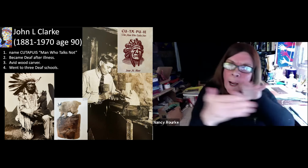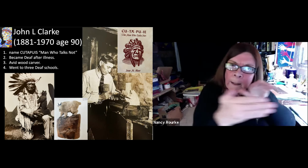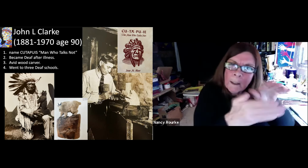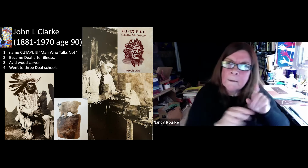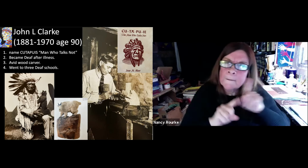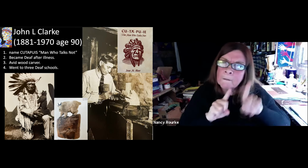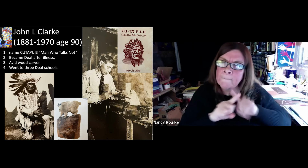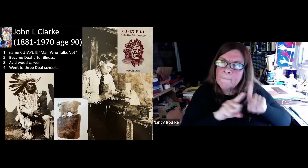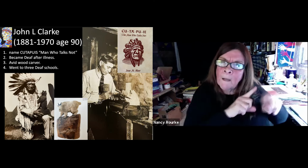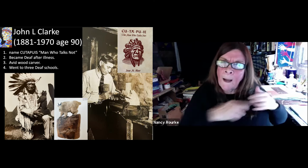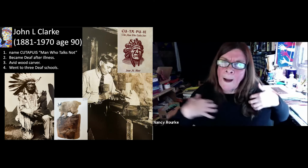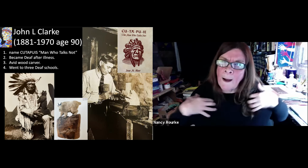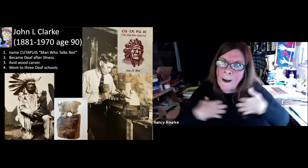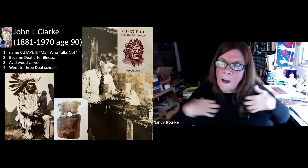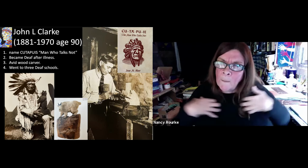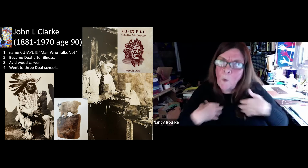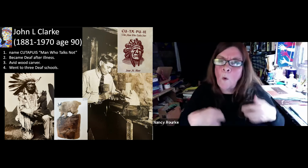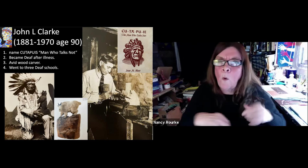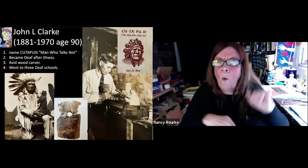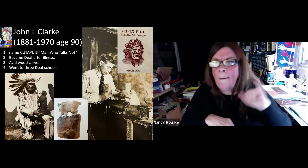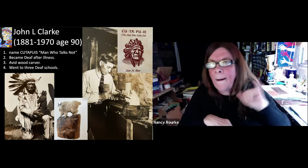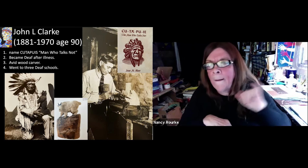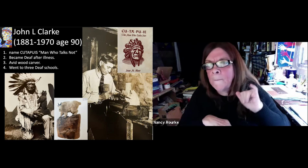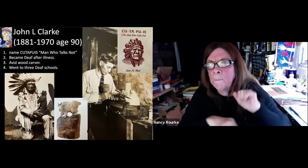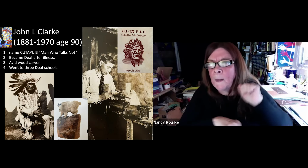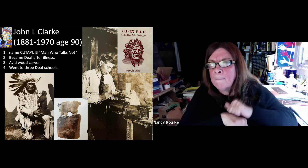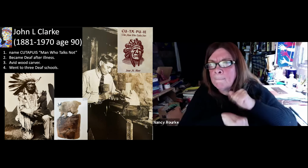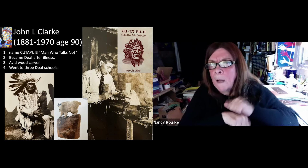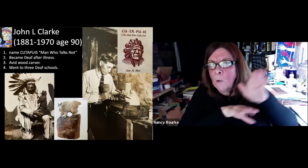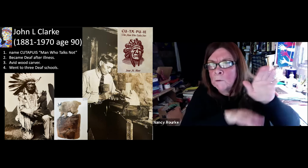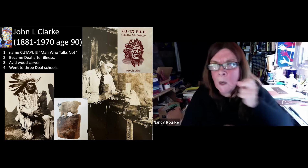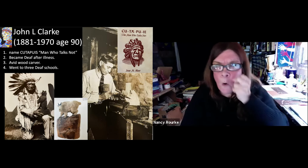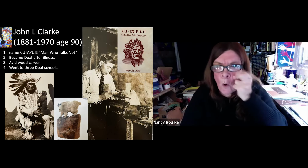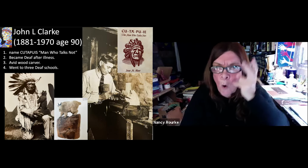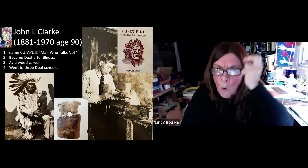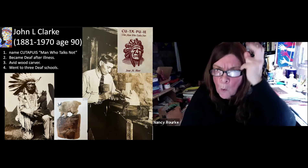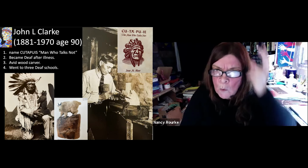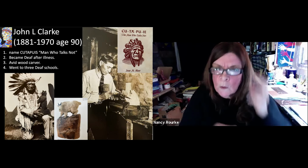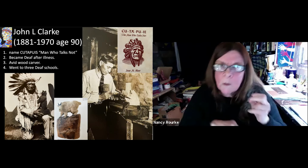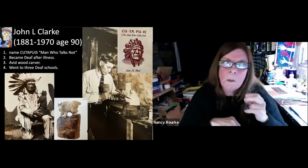And in the mountains. He was very drawn. To nature. He loved. Studying.